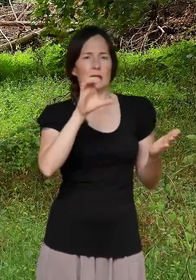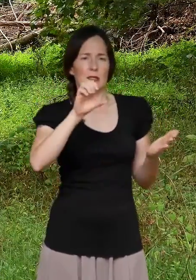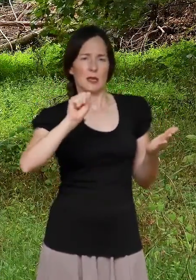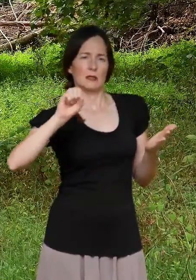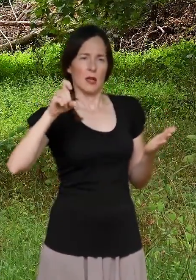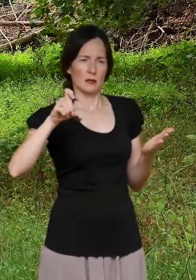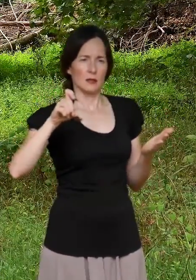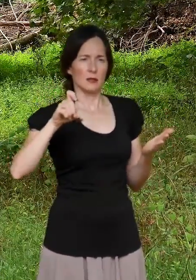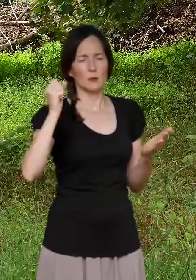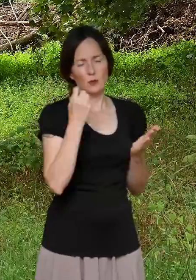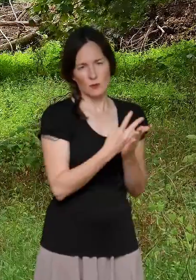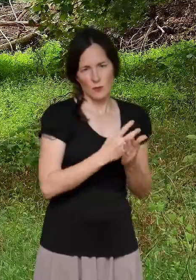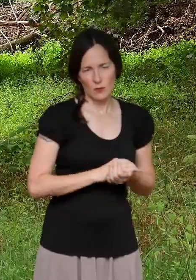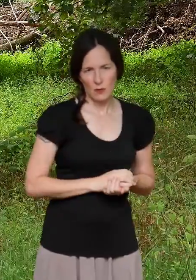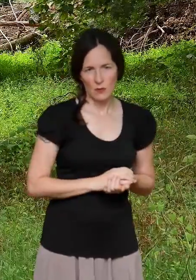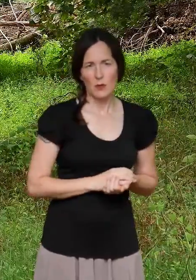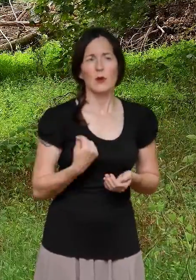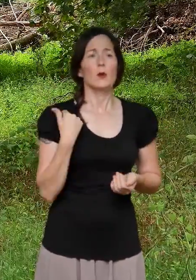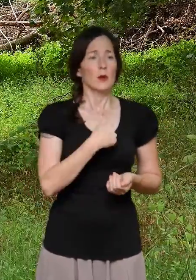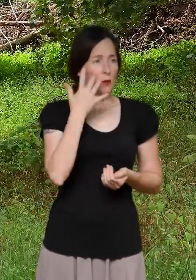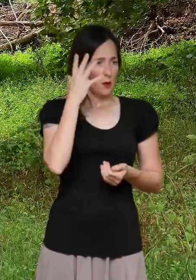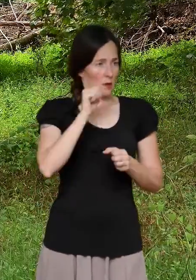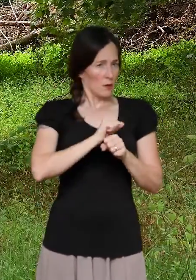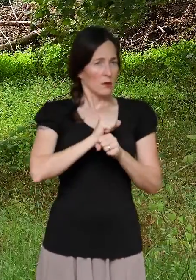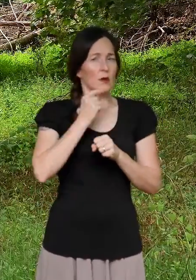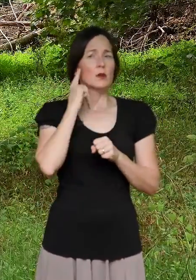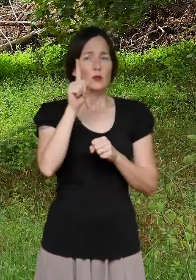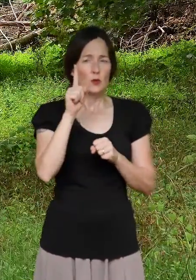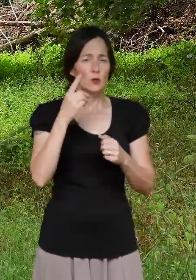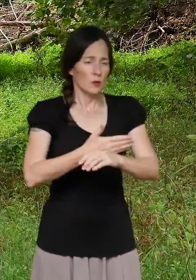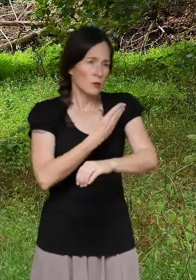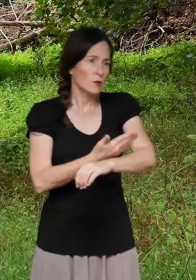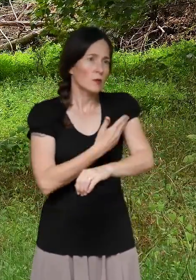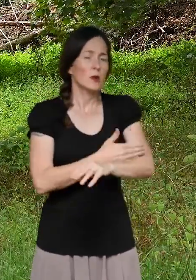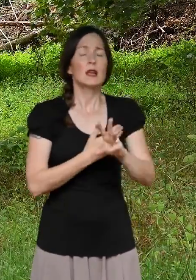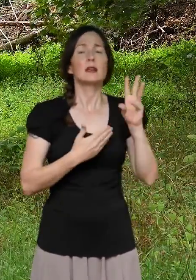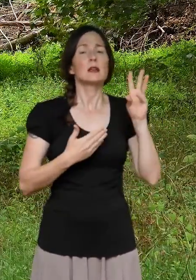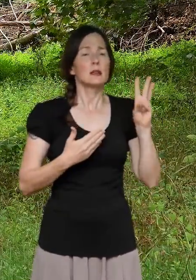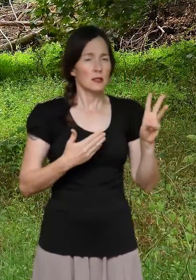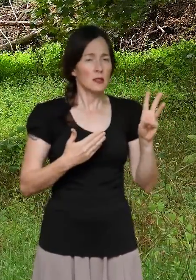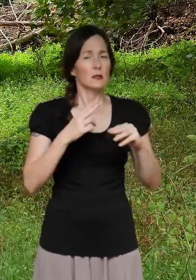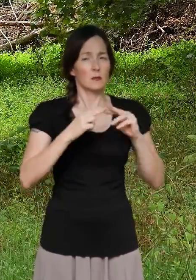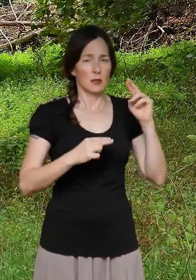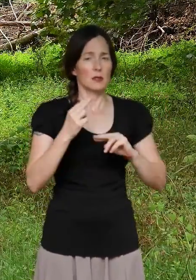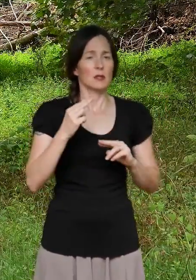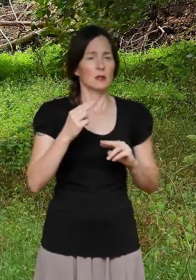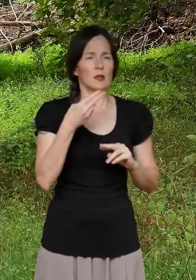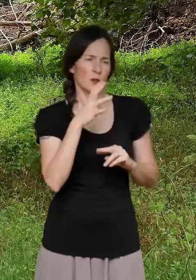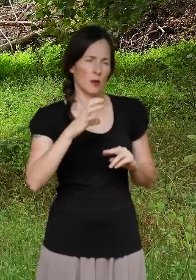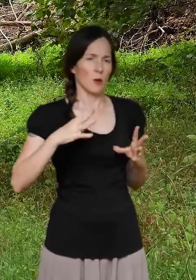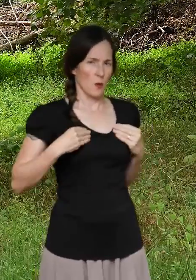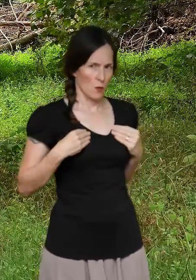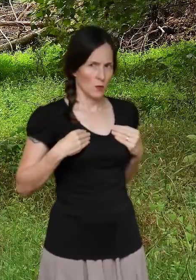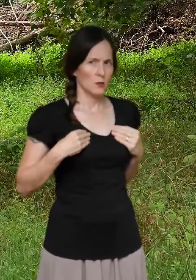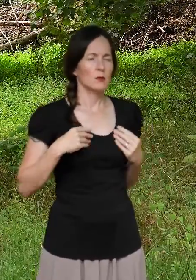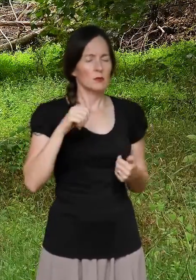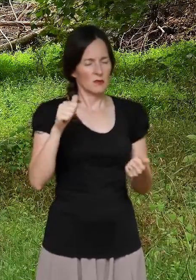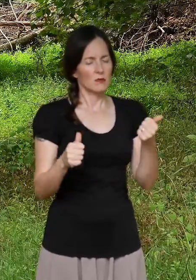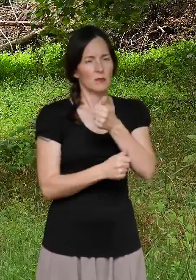We're hoping to start the necessary building removals and the construction of the Maryland Avenue culvert next year,